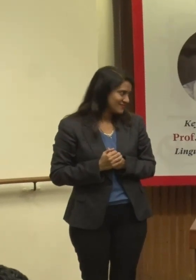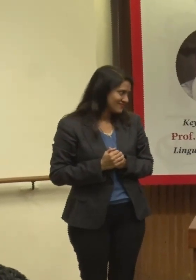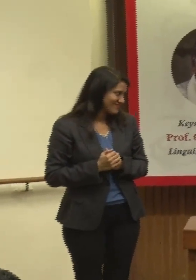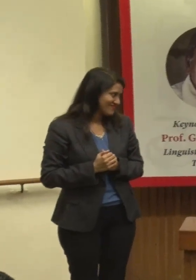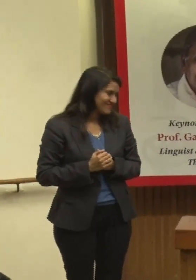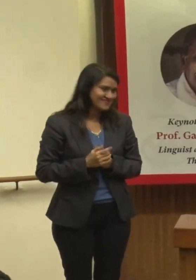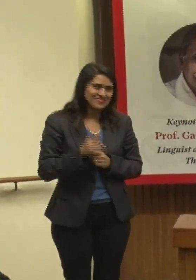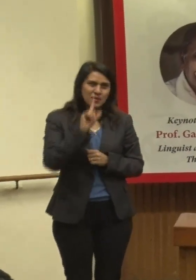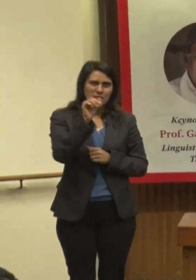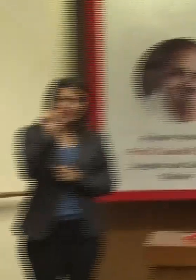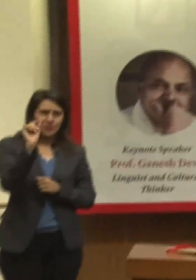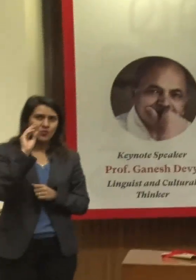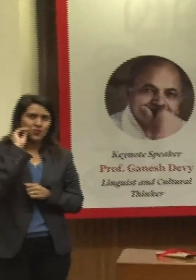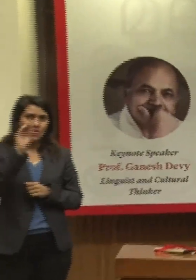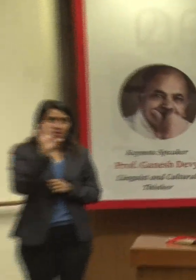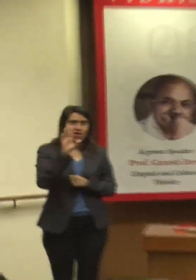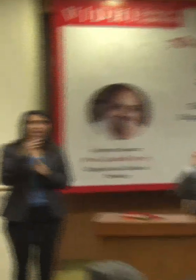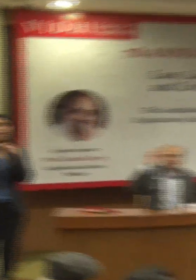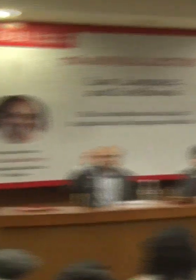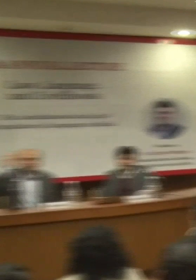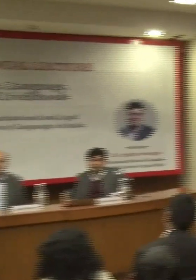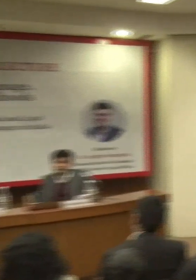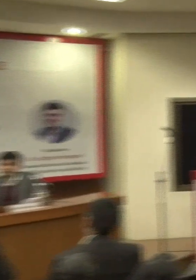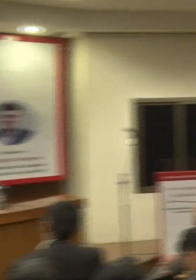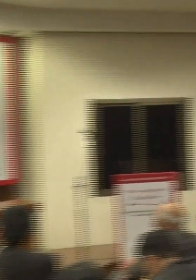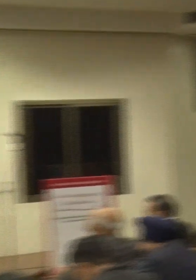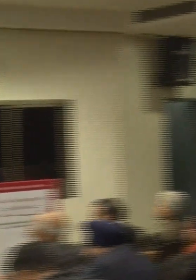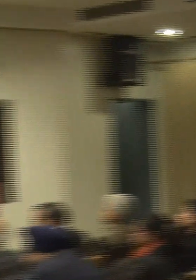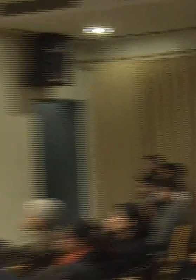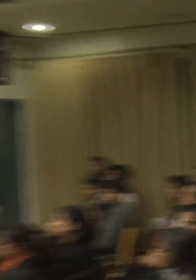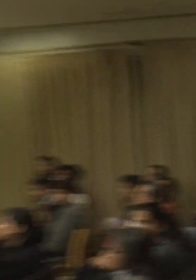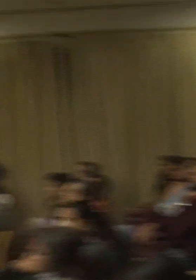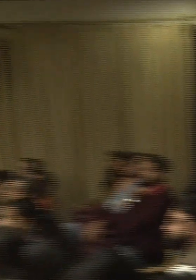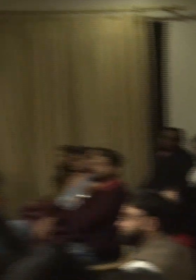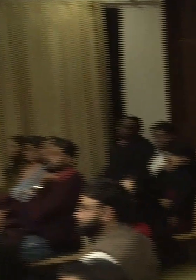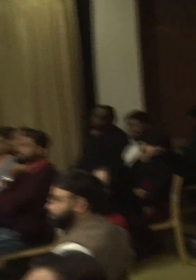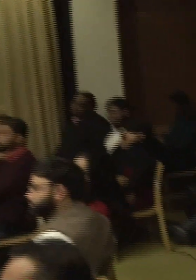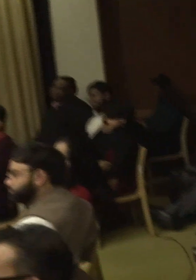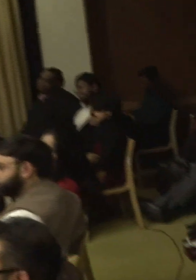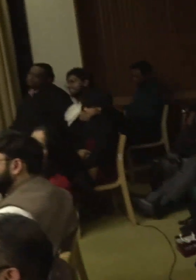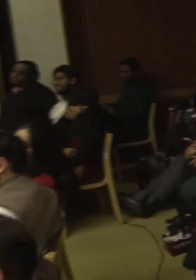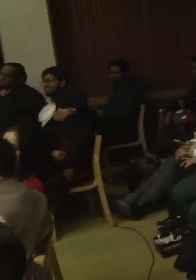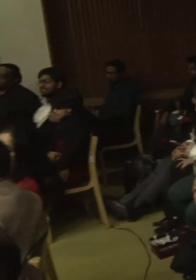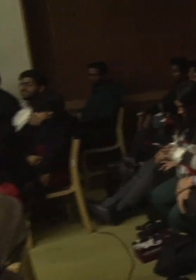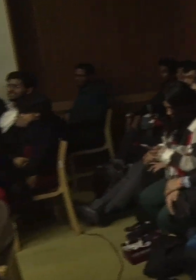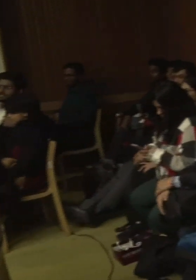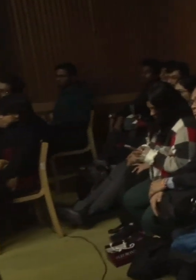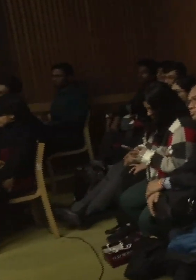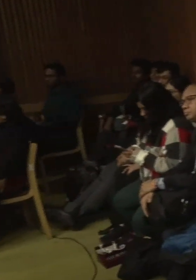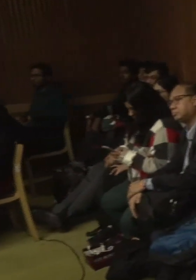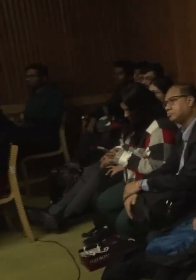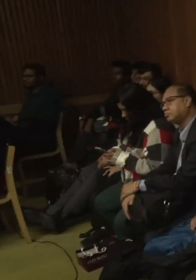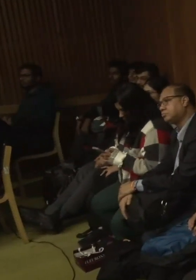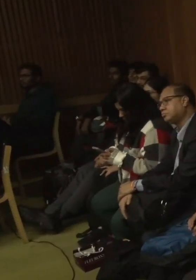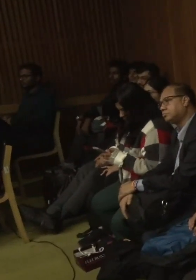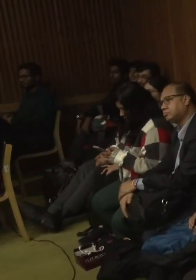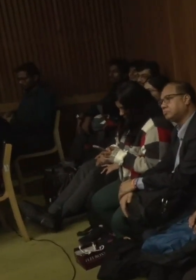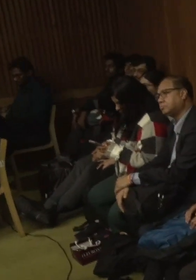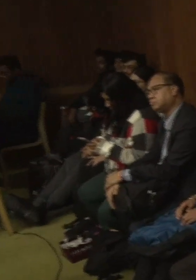But technically, how many persons are necessary for speaking a language? Actually, the language she is speaking, she is not